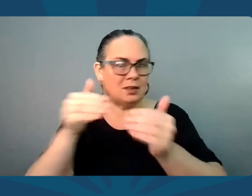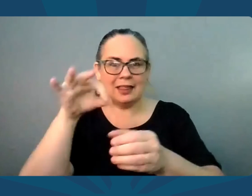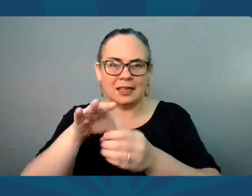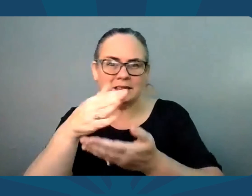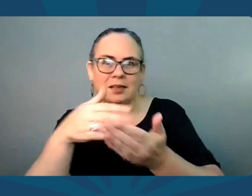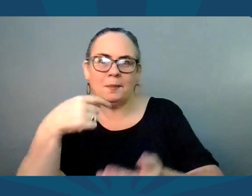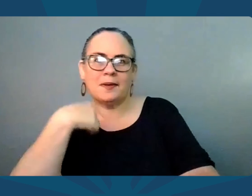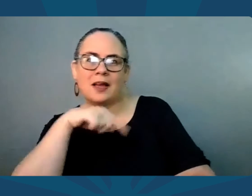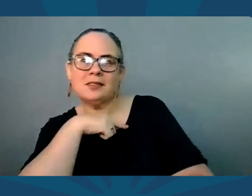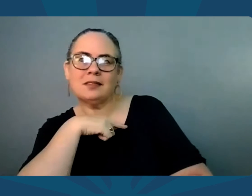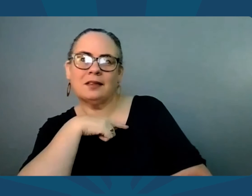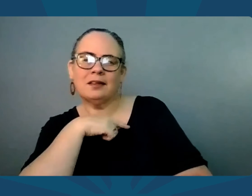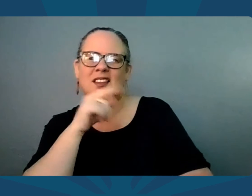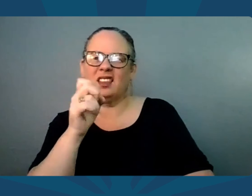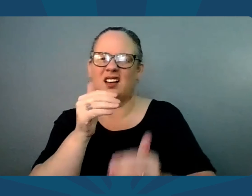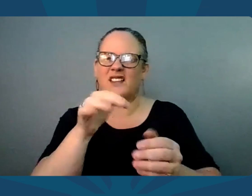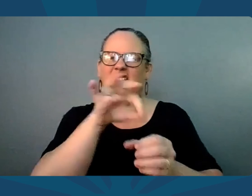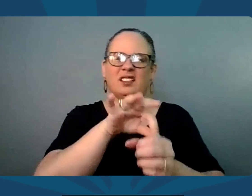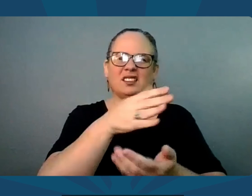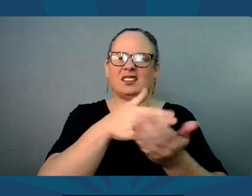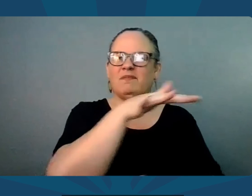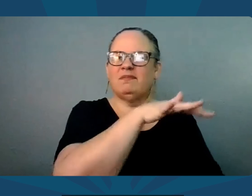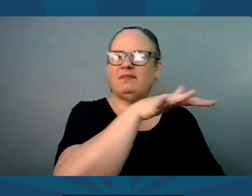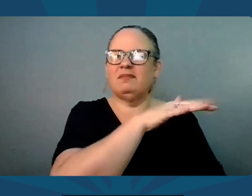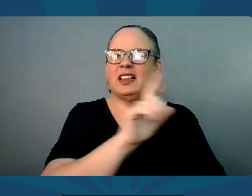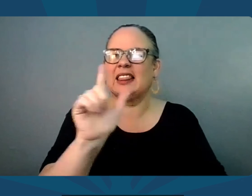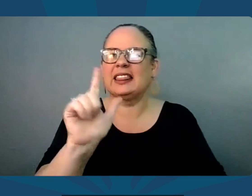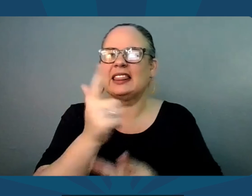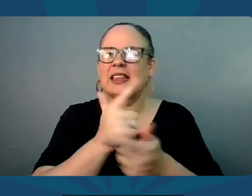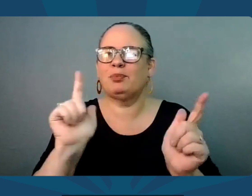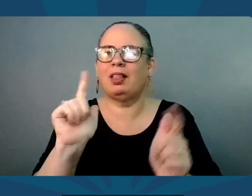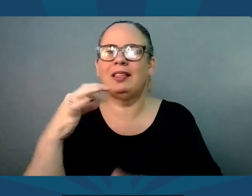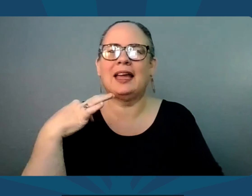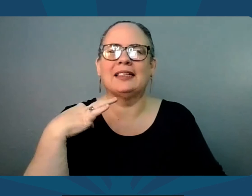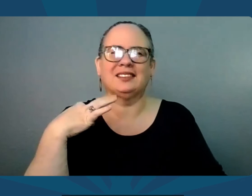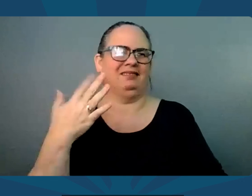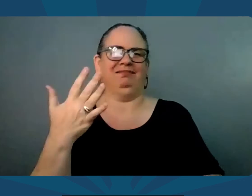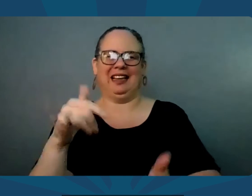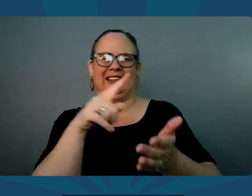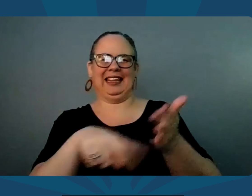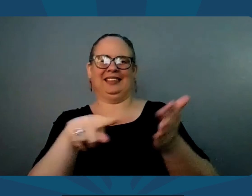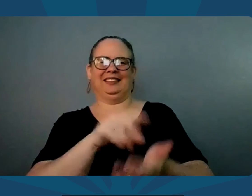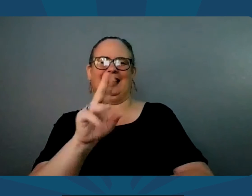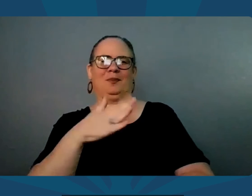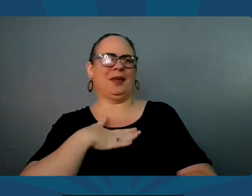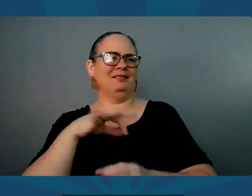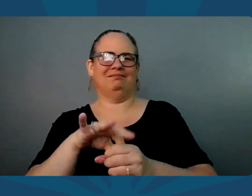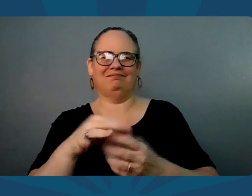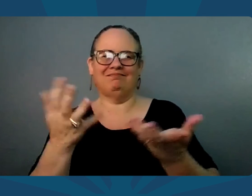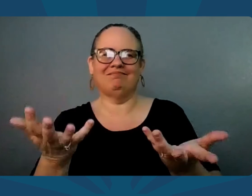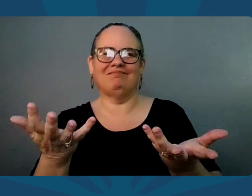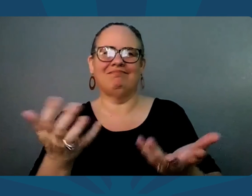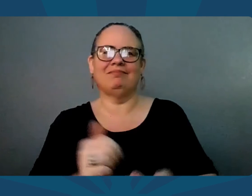It makes no sense to elect some of us and then also elect more liberal candidates